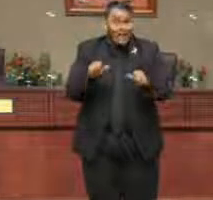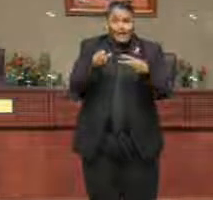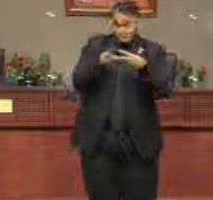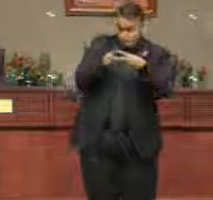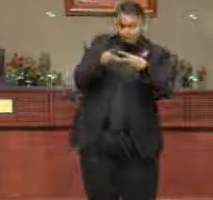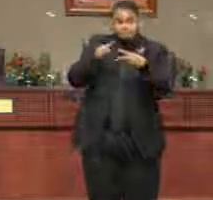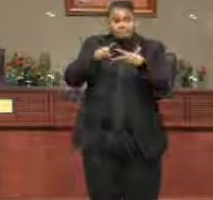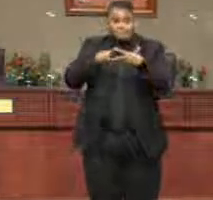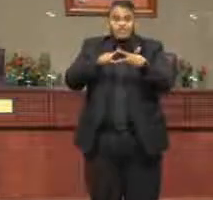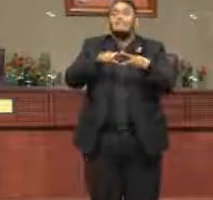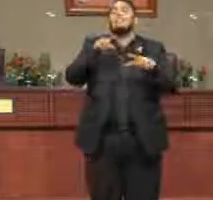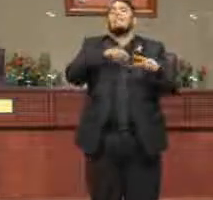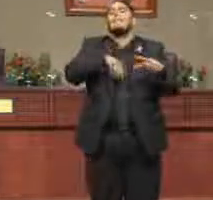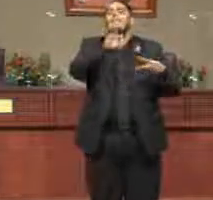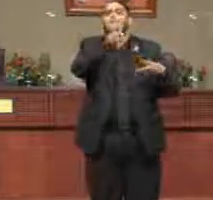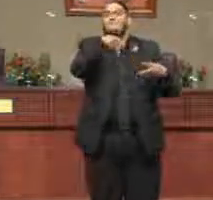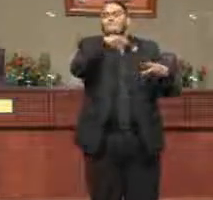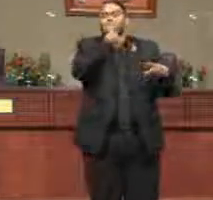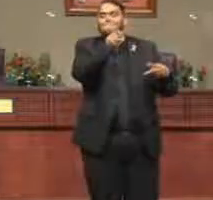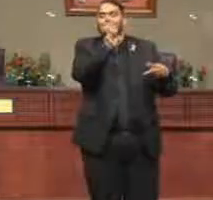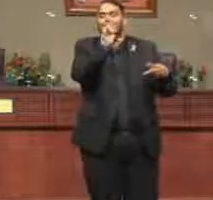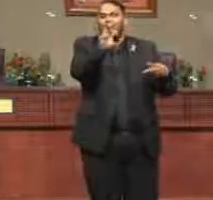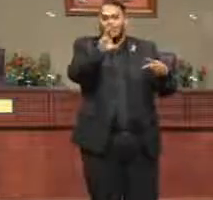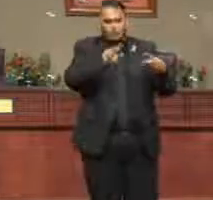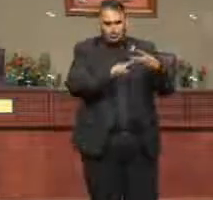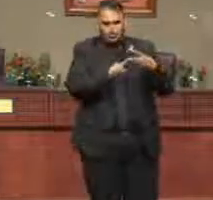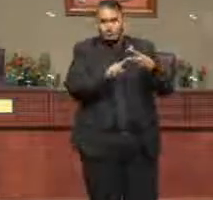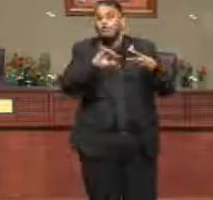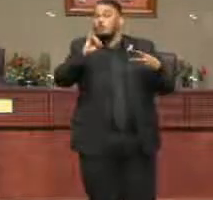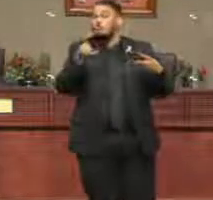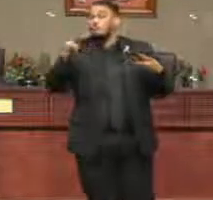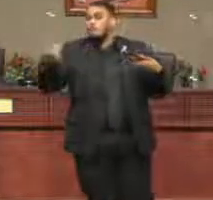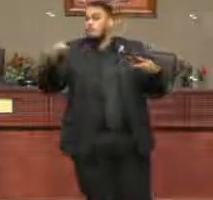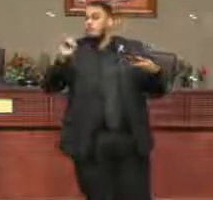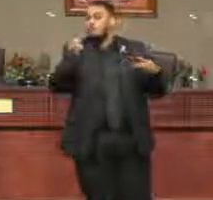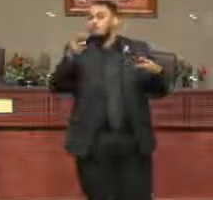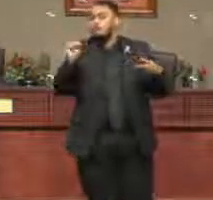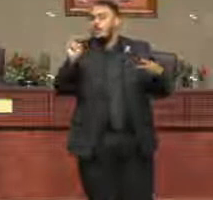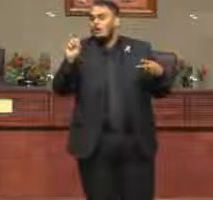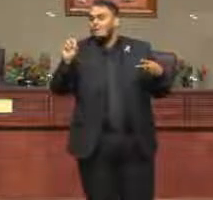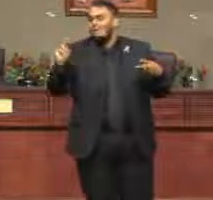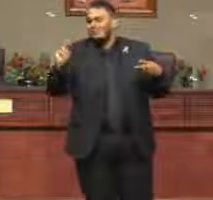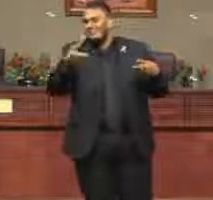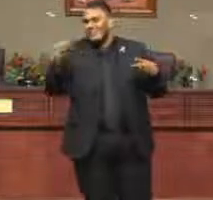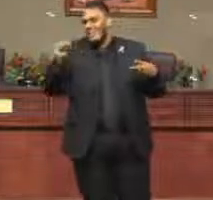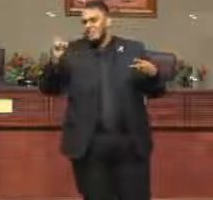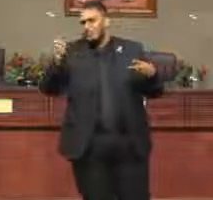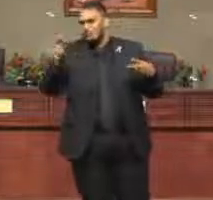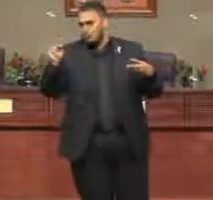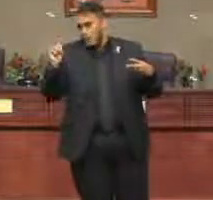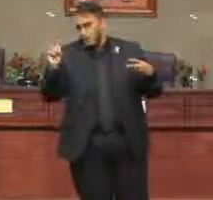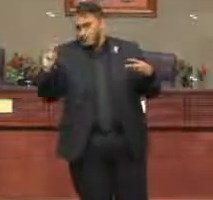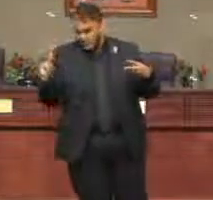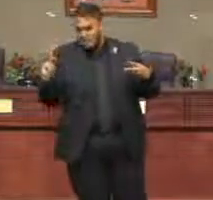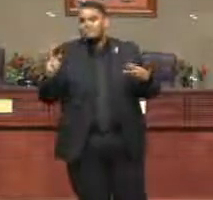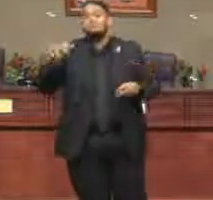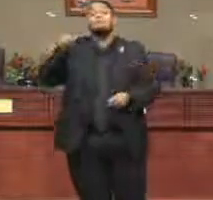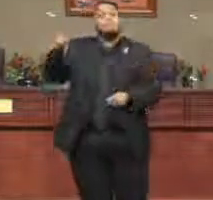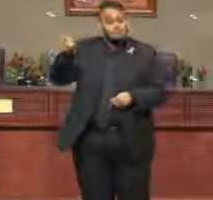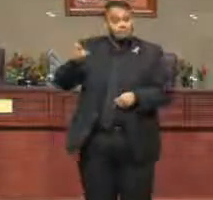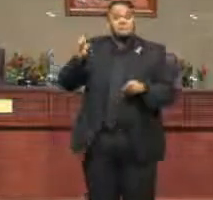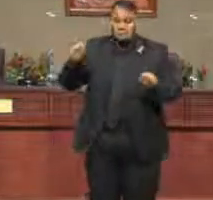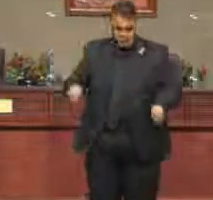Johnson & Johnson vaccine. Our Barnett Park continues to offer free drive-through COVID-19 vaccinations and